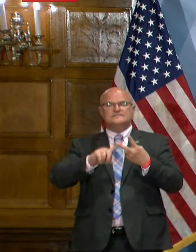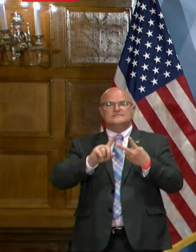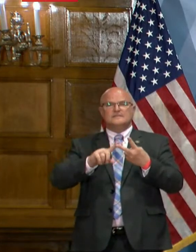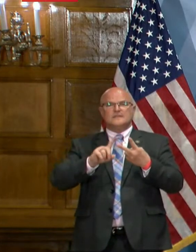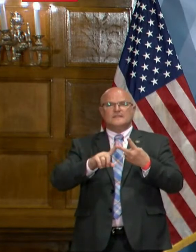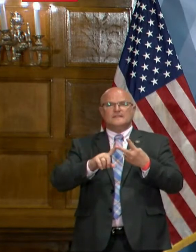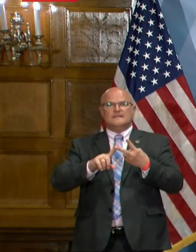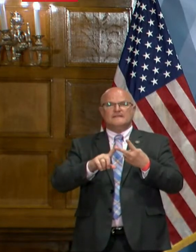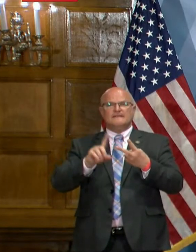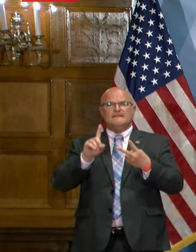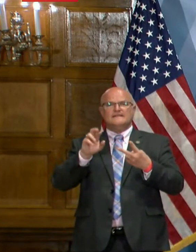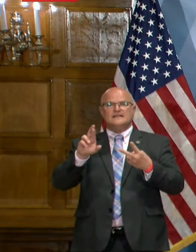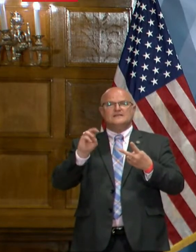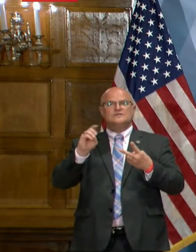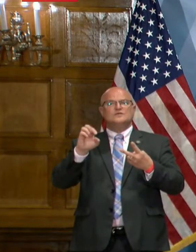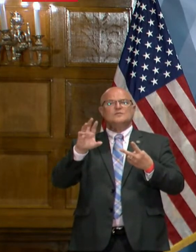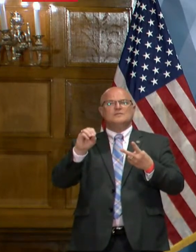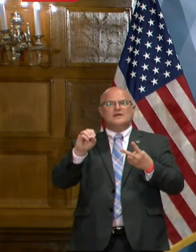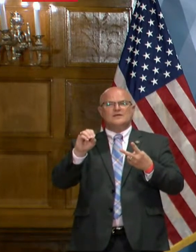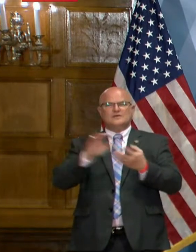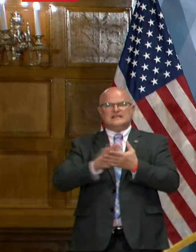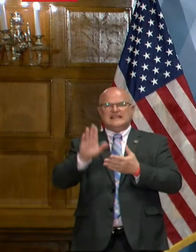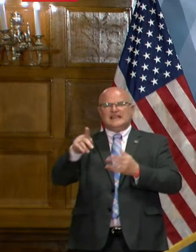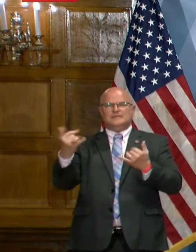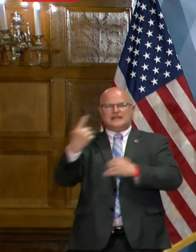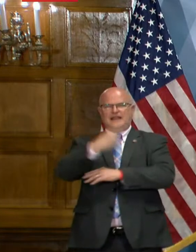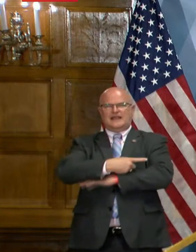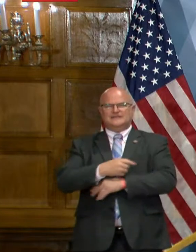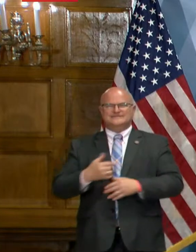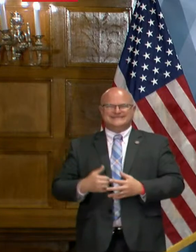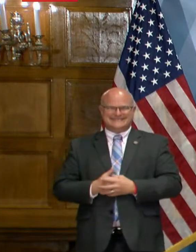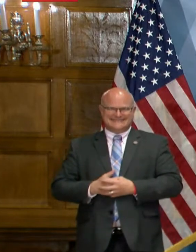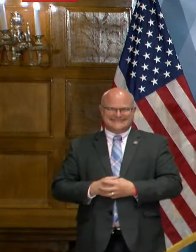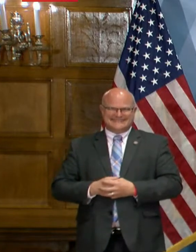we'll let Dr. Romero back clean up today.